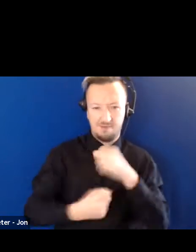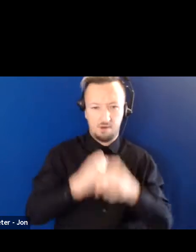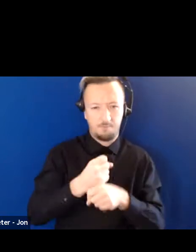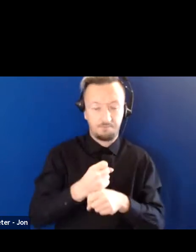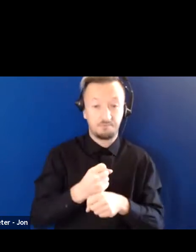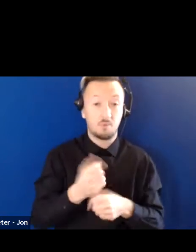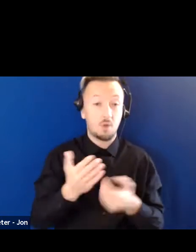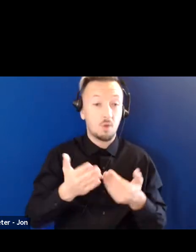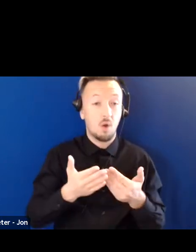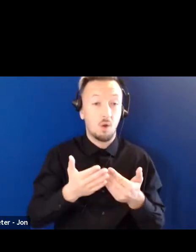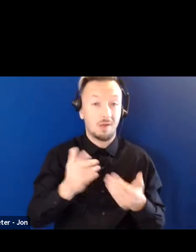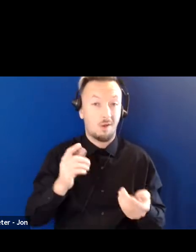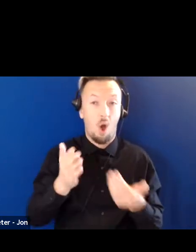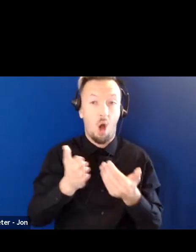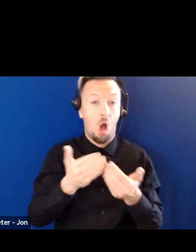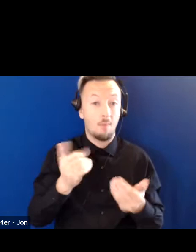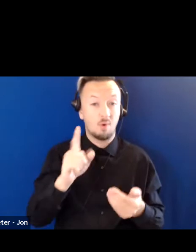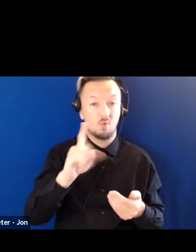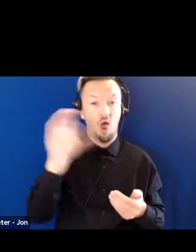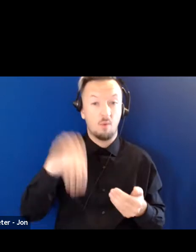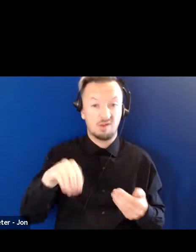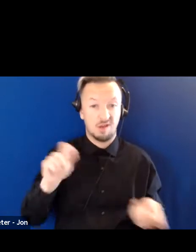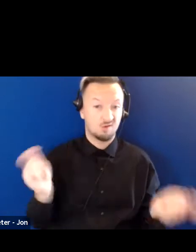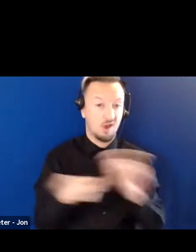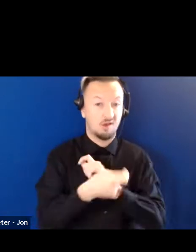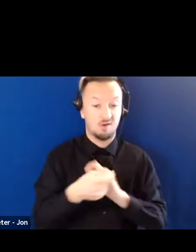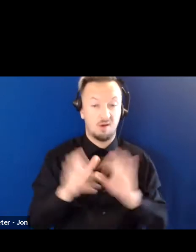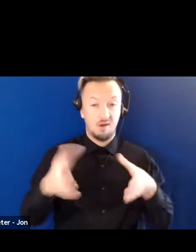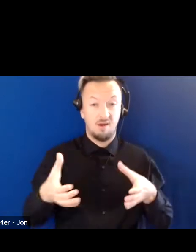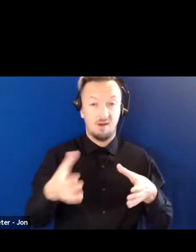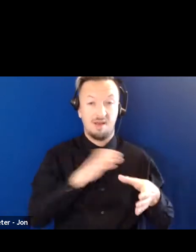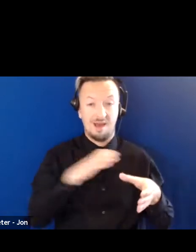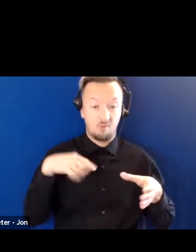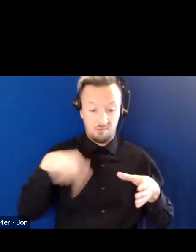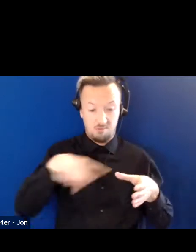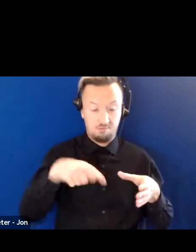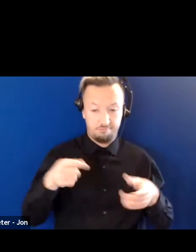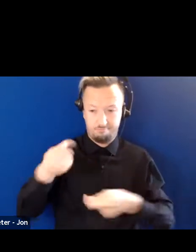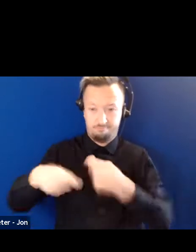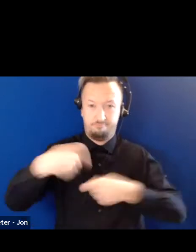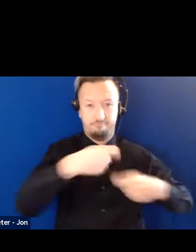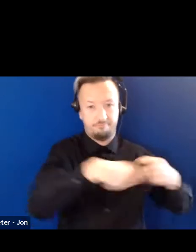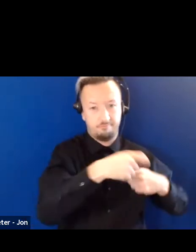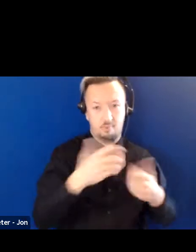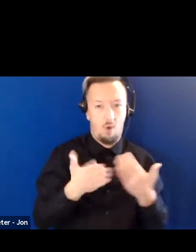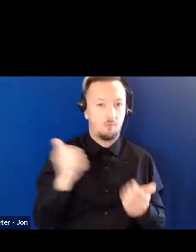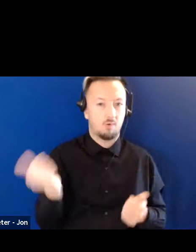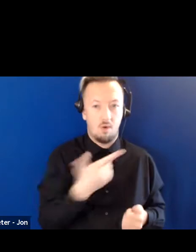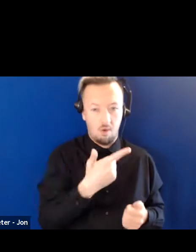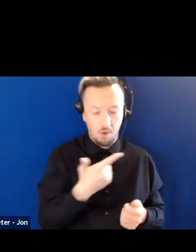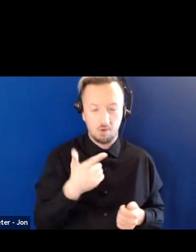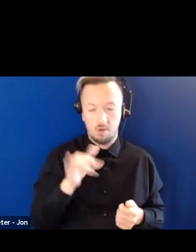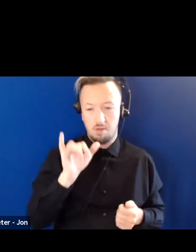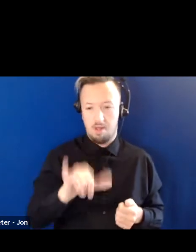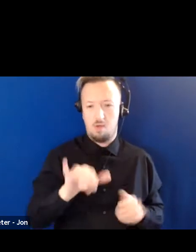100% changeover in council membership and makeup. So that really provides the opportunity as we learn and grow